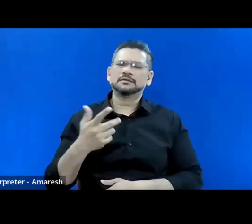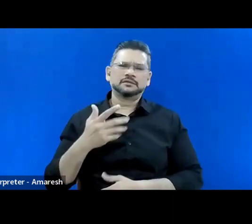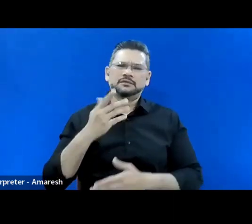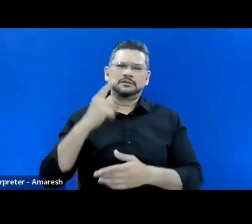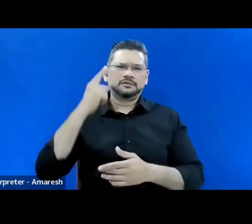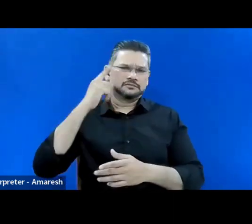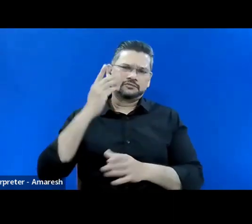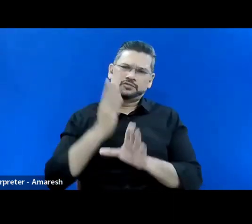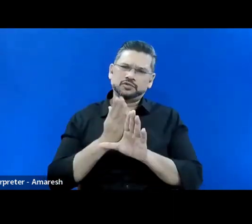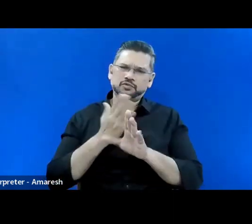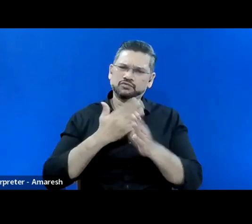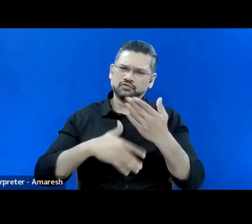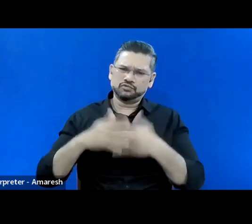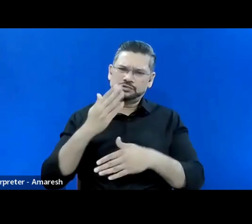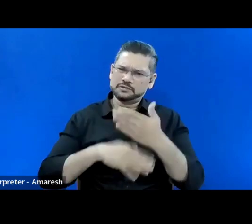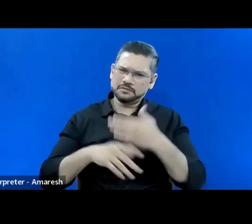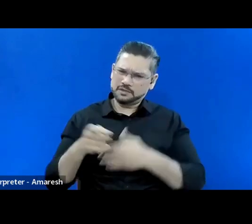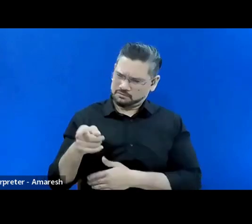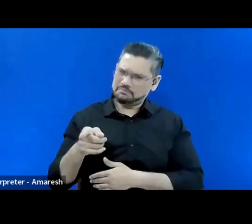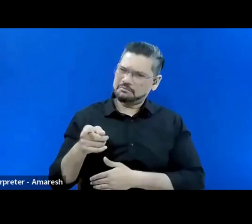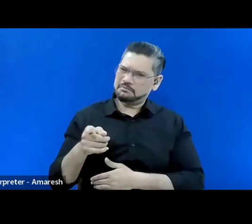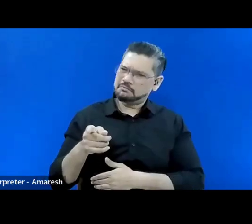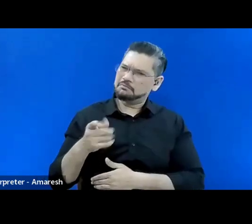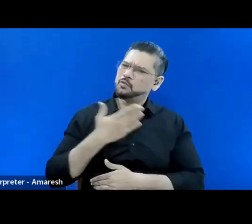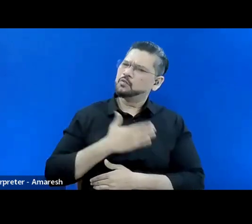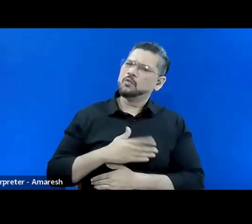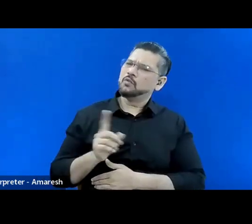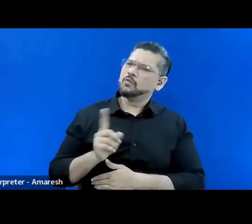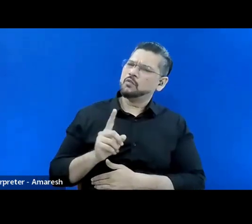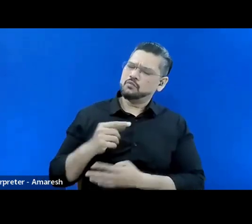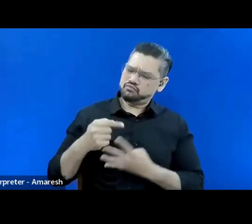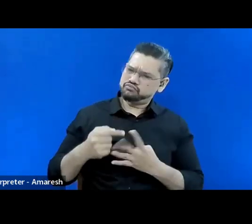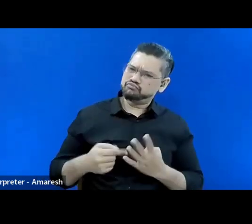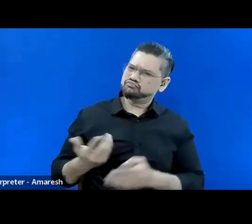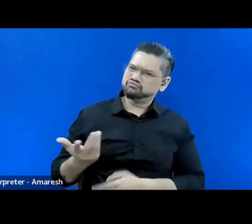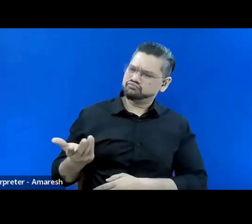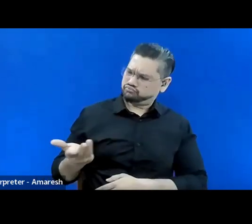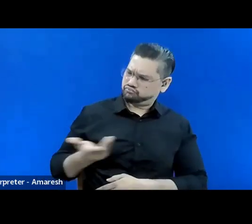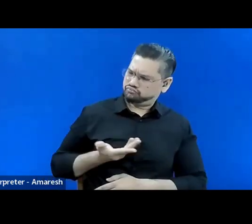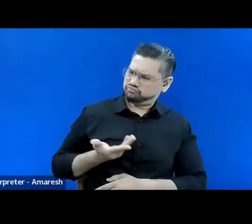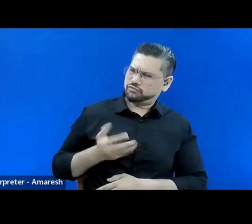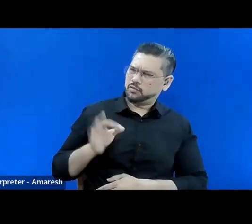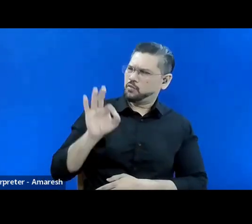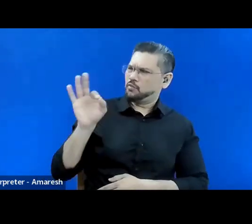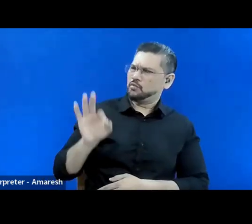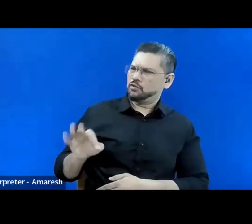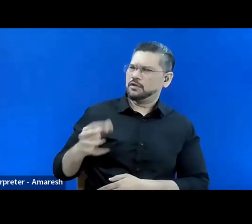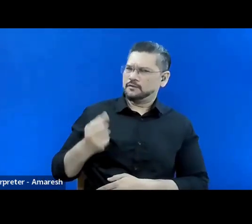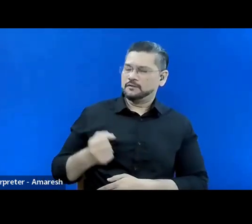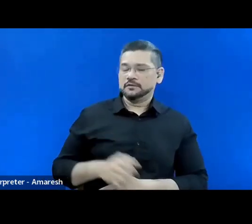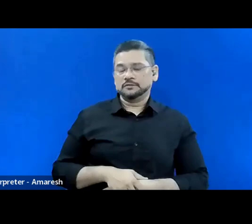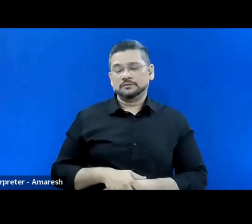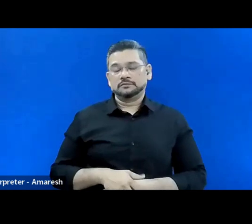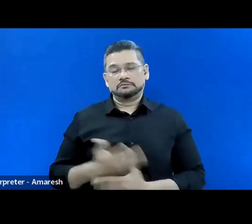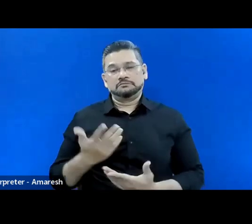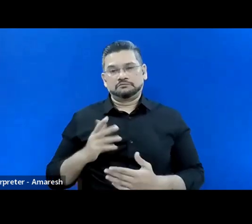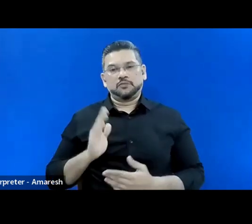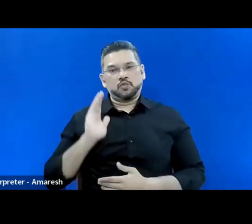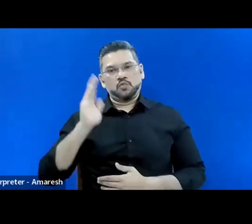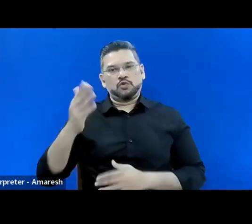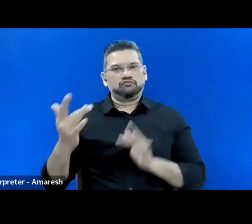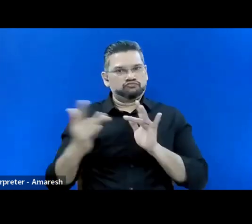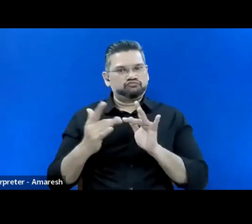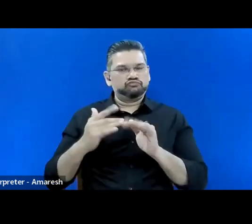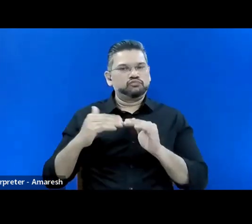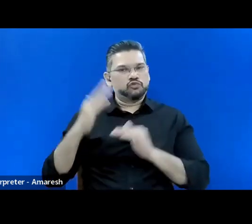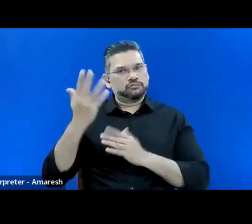I think that we should also, we will be in touch with you to discuss that as well. And